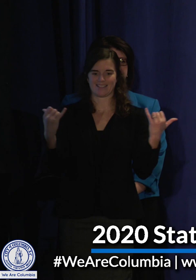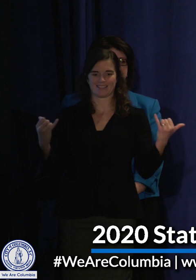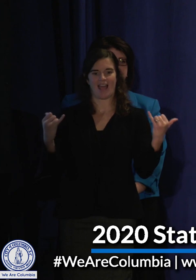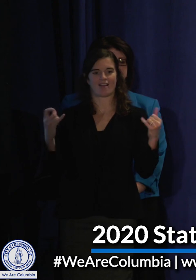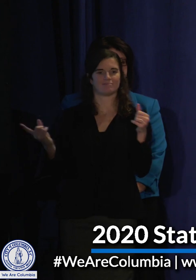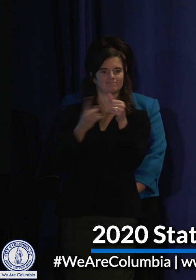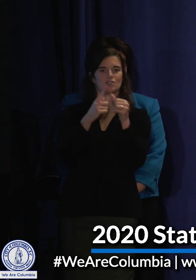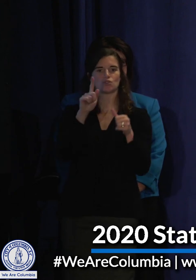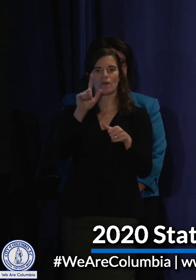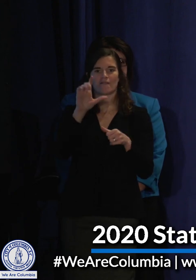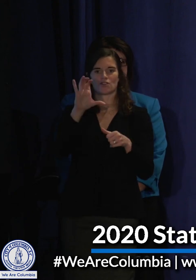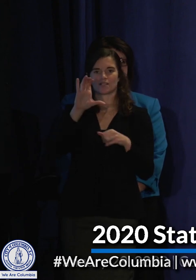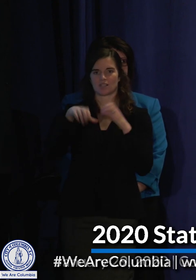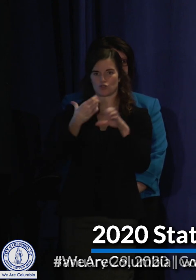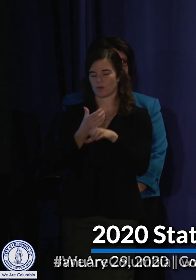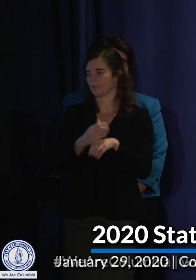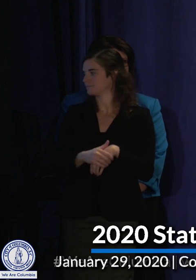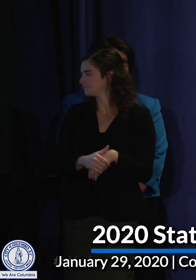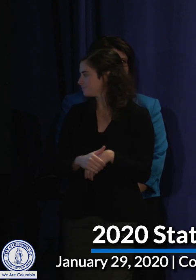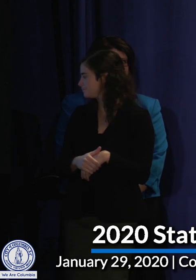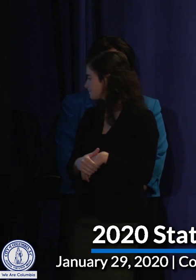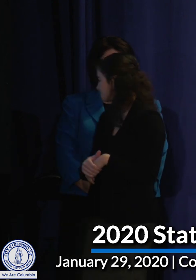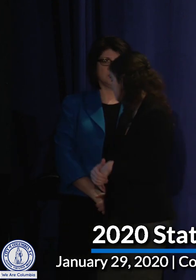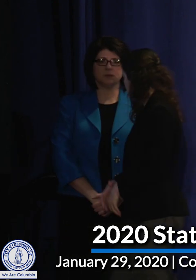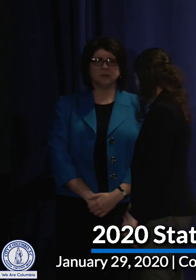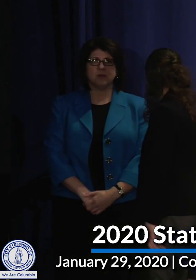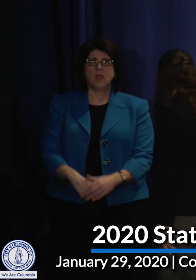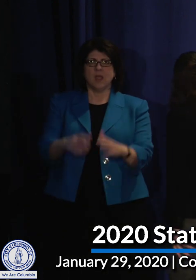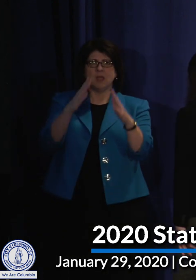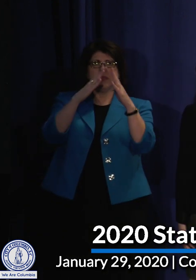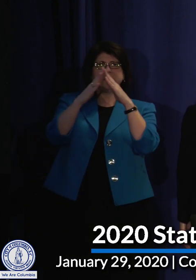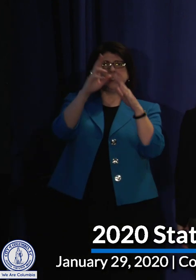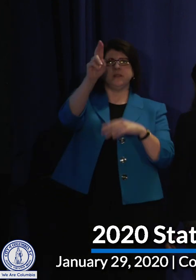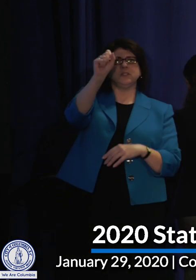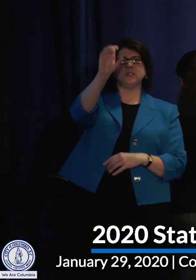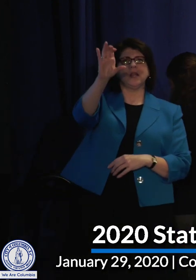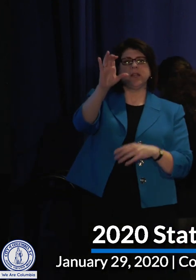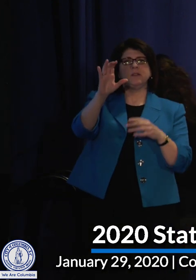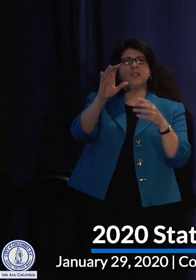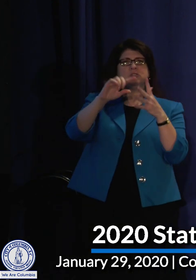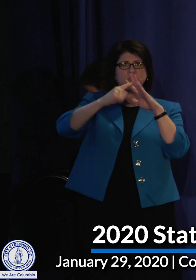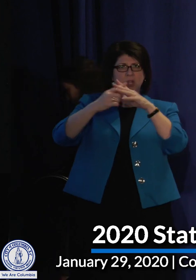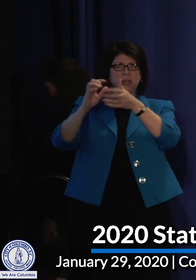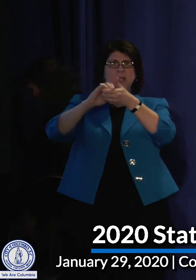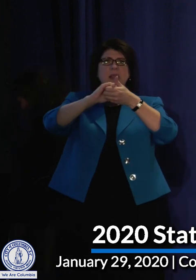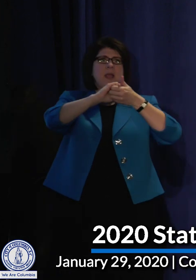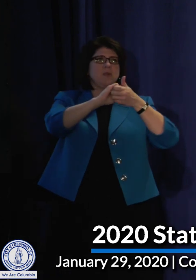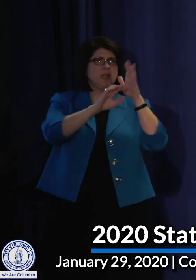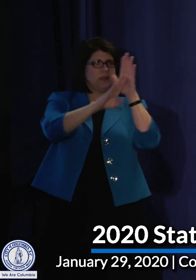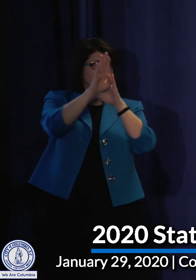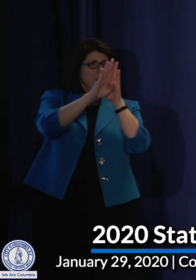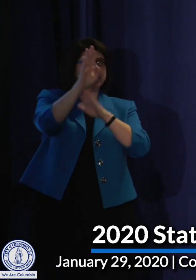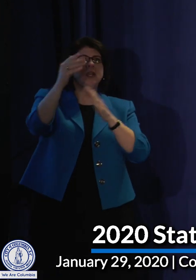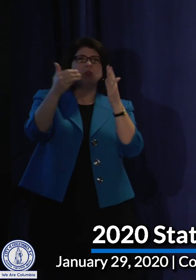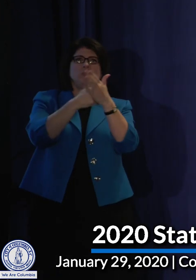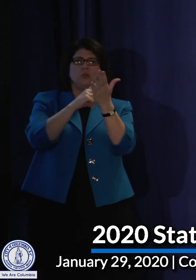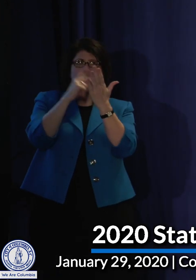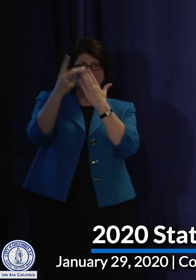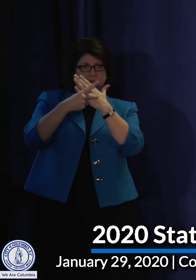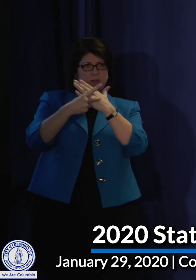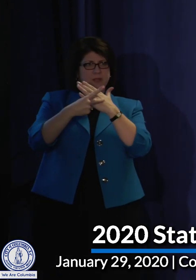21st century. The city and the University of South Carolina began collaborating on development of a new